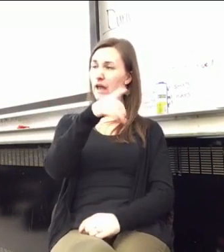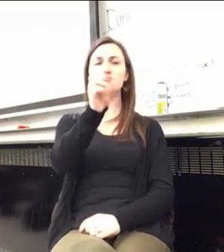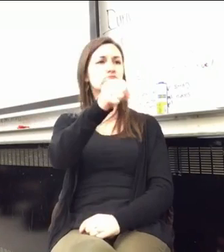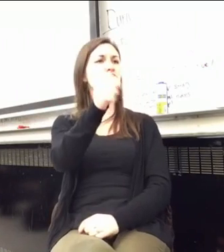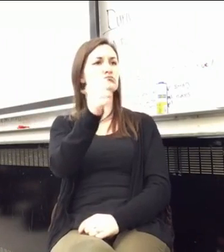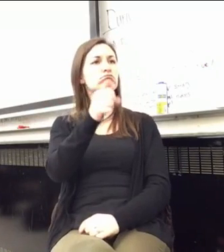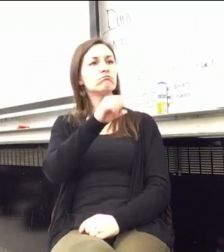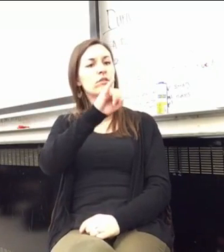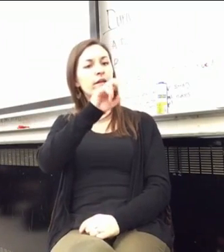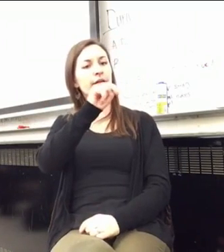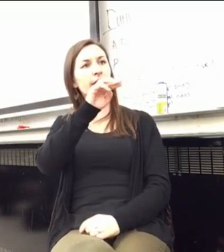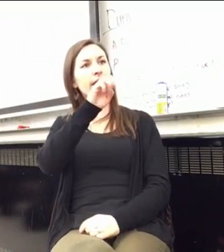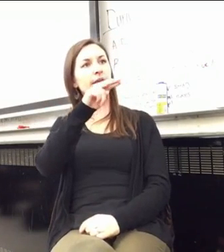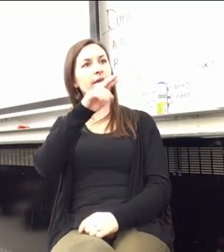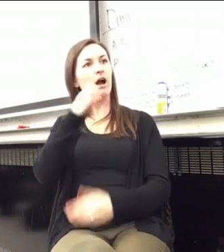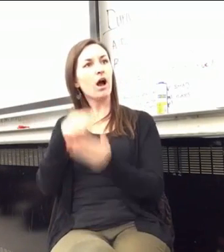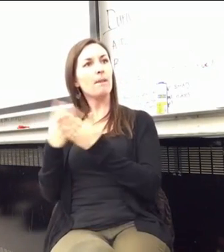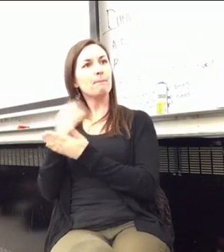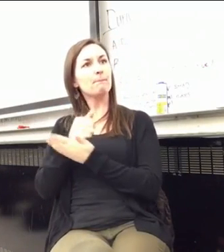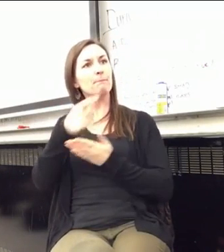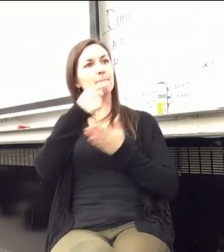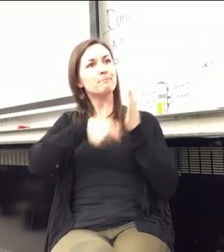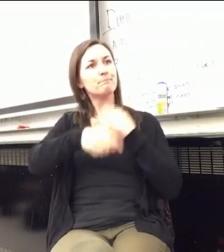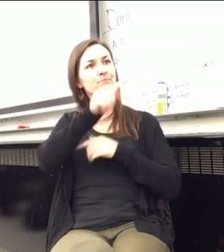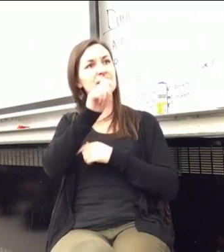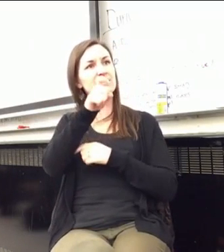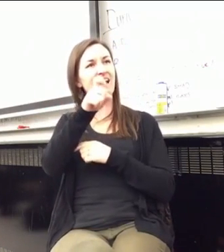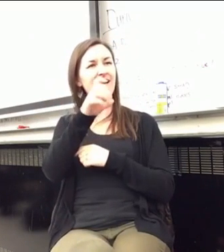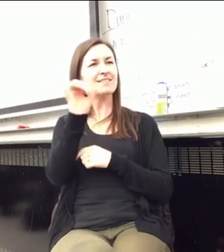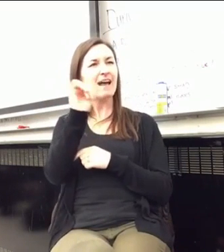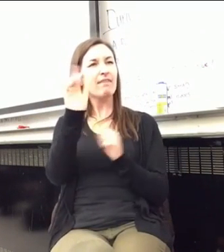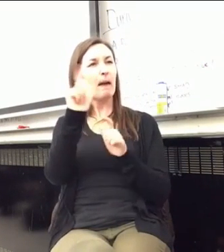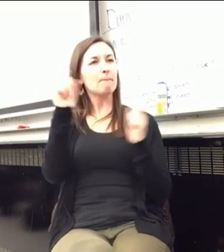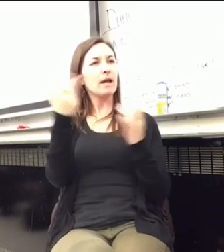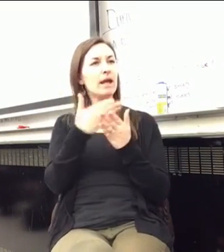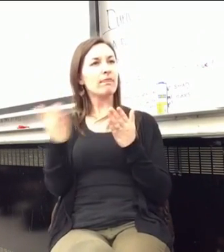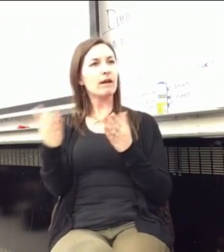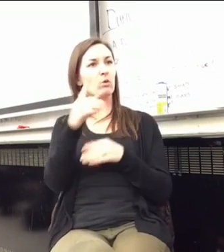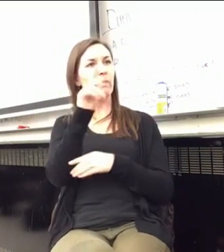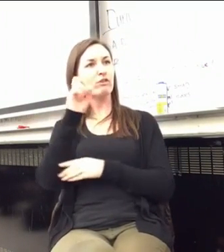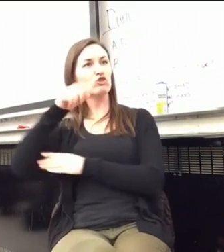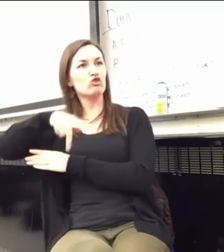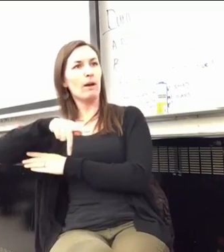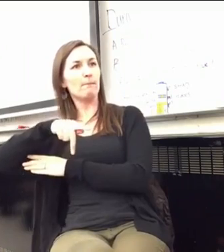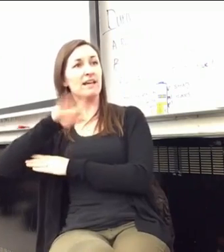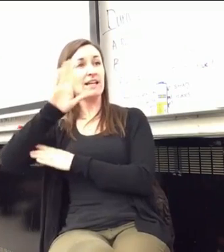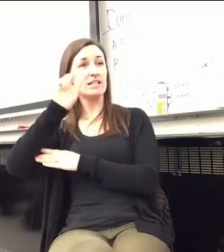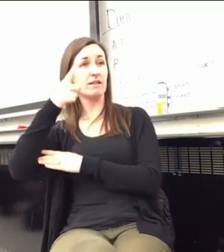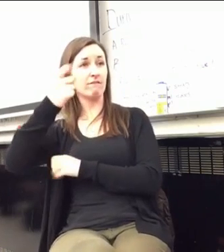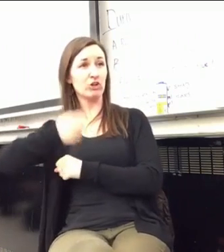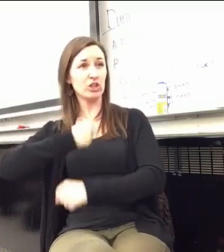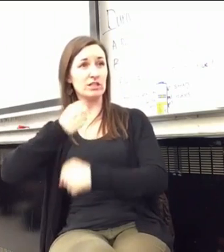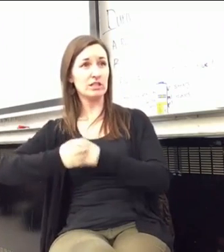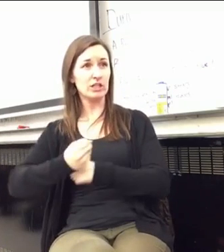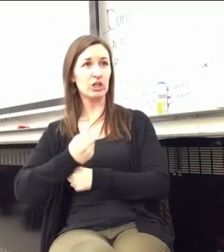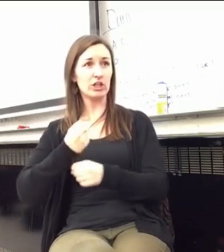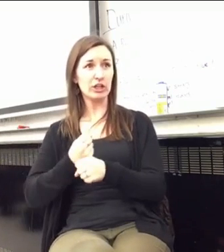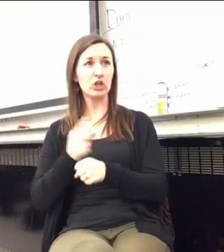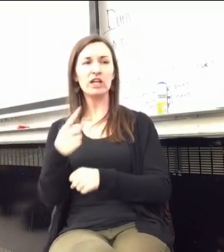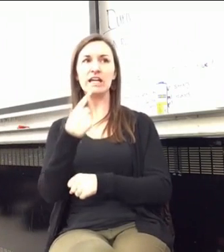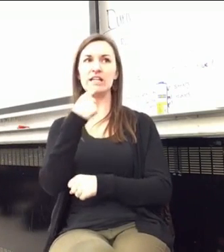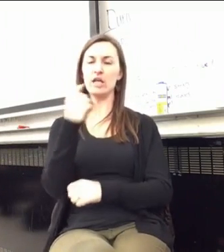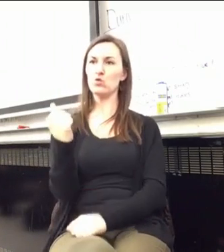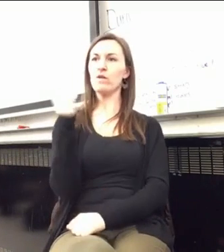taxed. So that's why when Donald Trump, there was a huge thing with Donald Trump because when his first year, he said he wouldn't show his